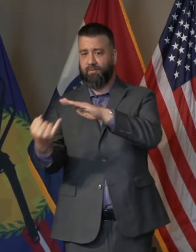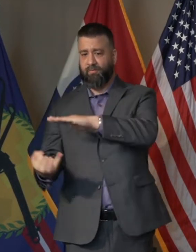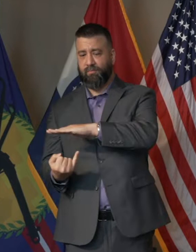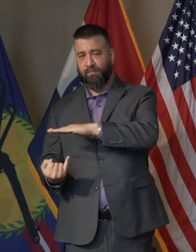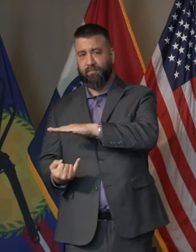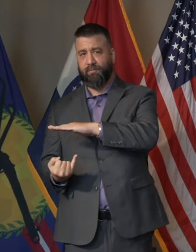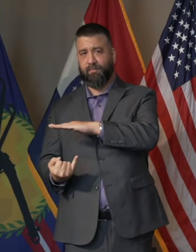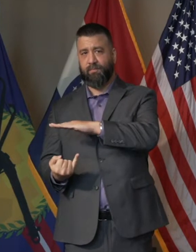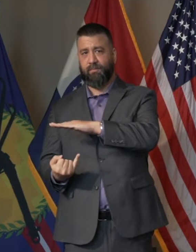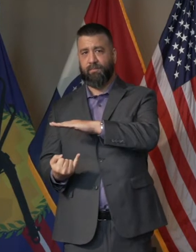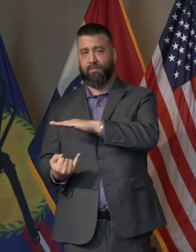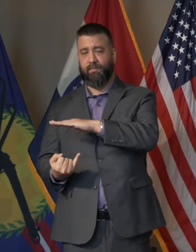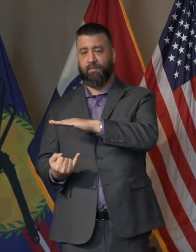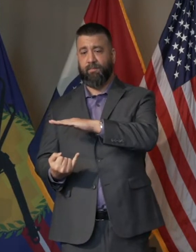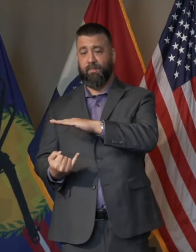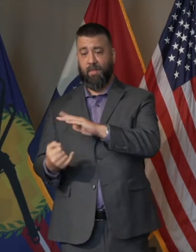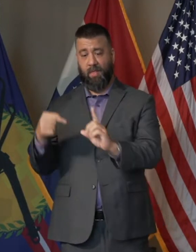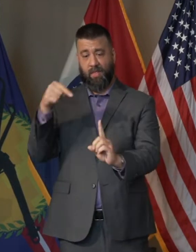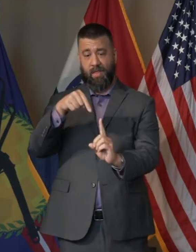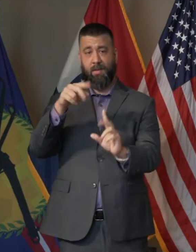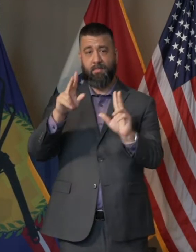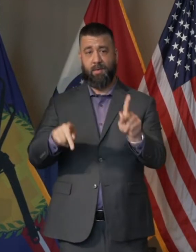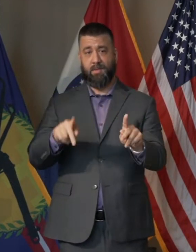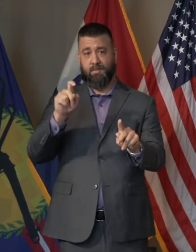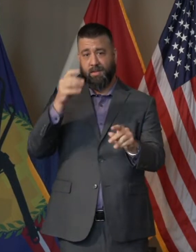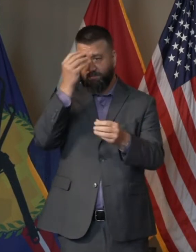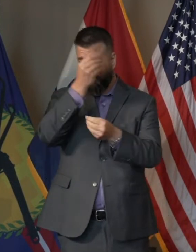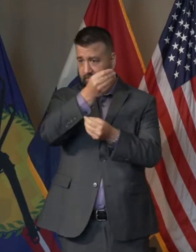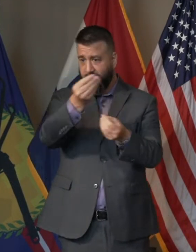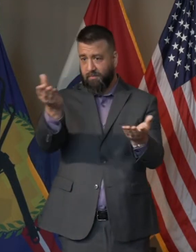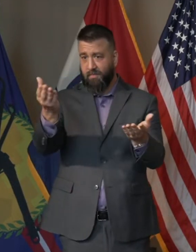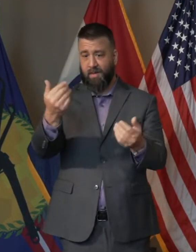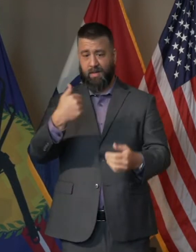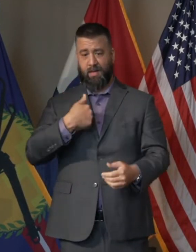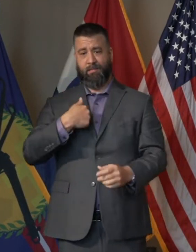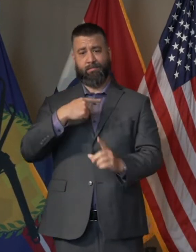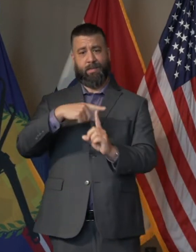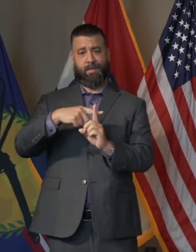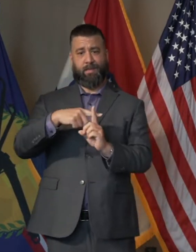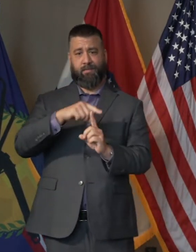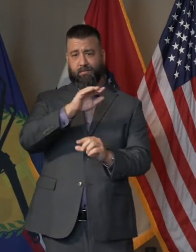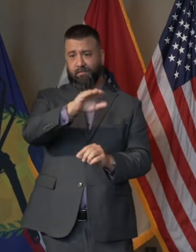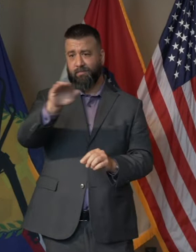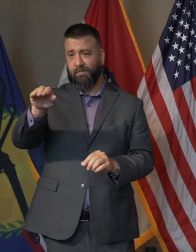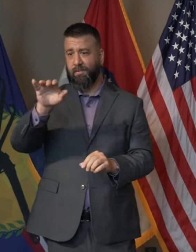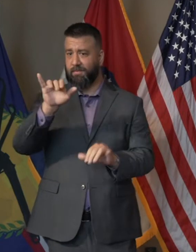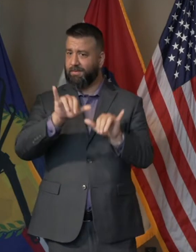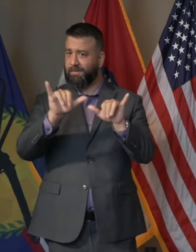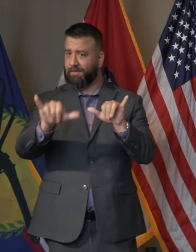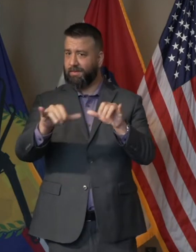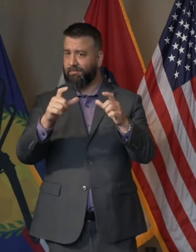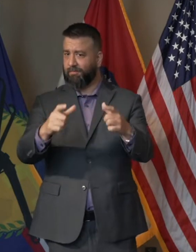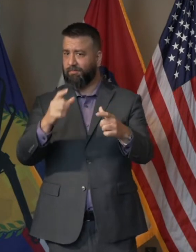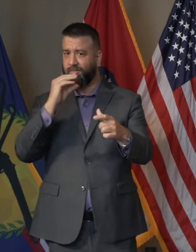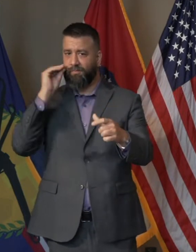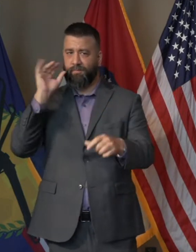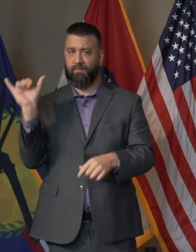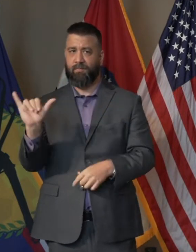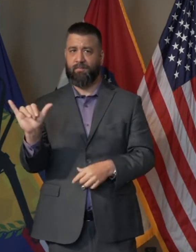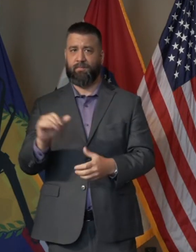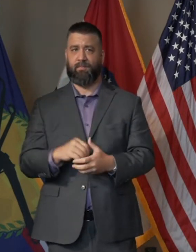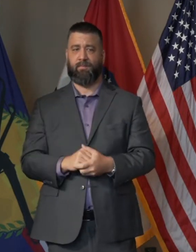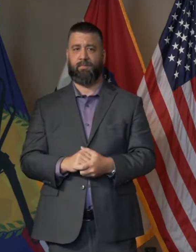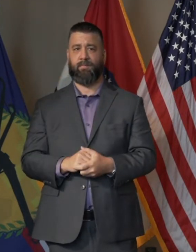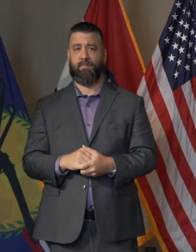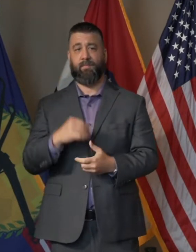must let everyone know who they've been in contact with that they need to self-quarantine. So if you've tested positive